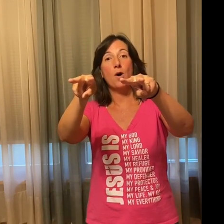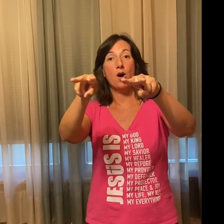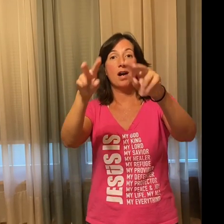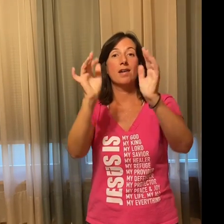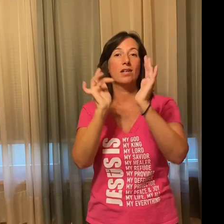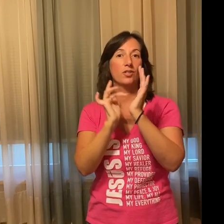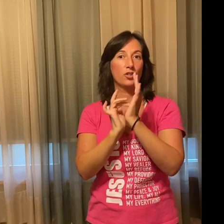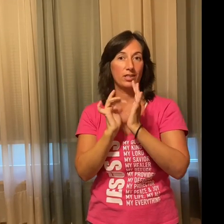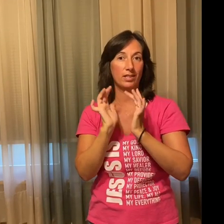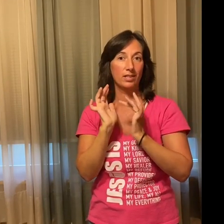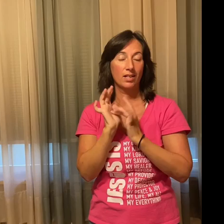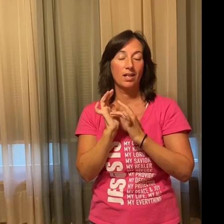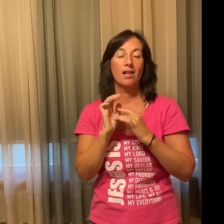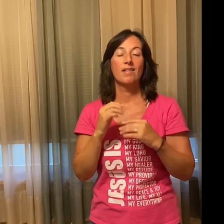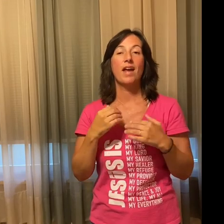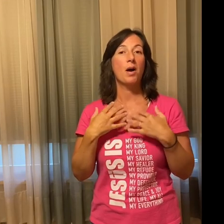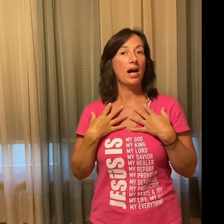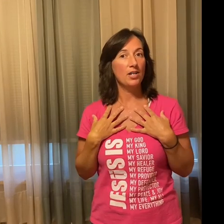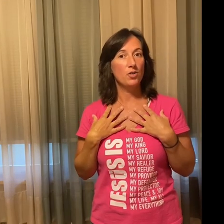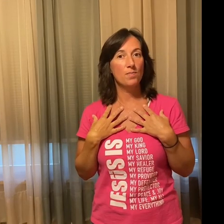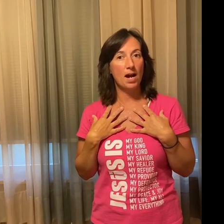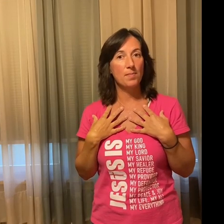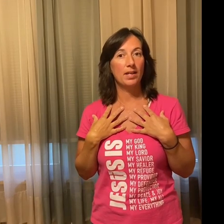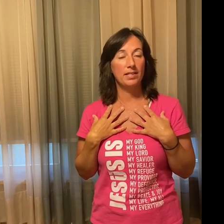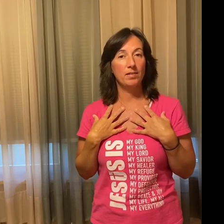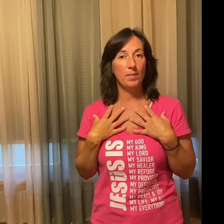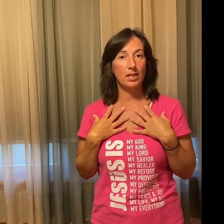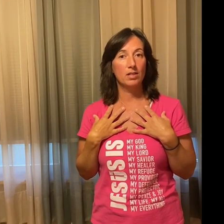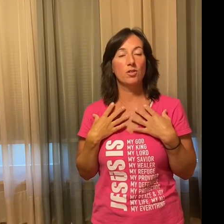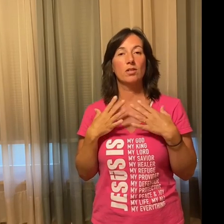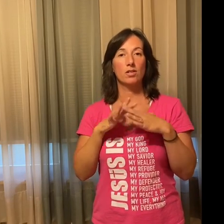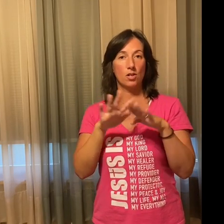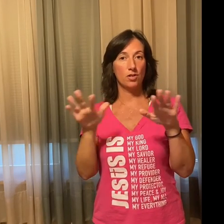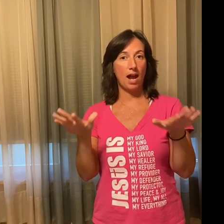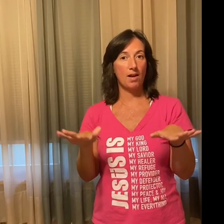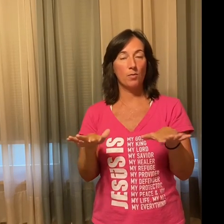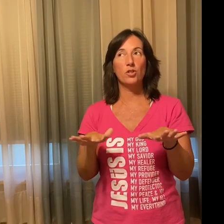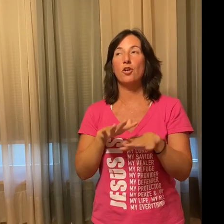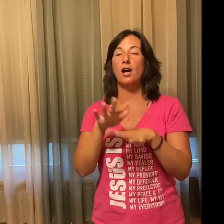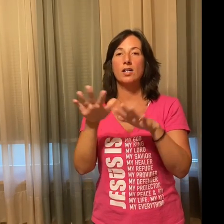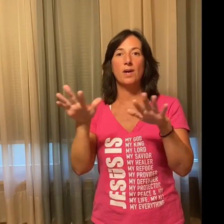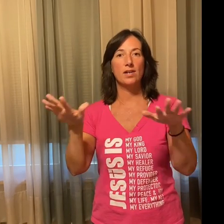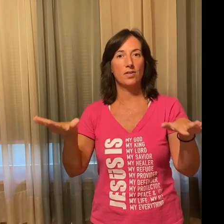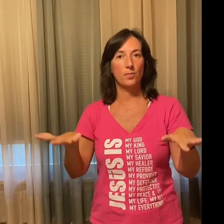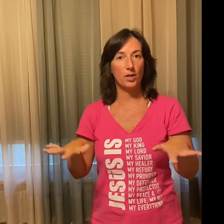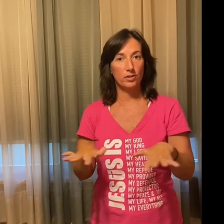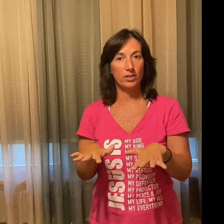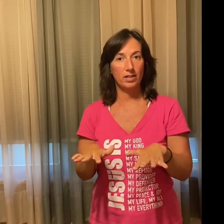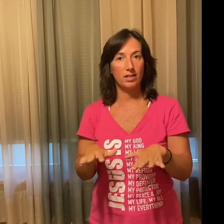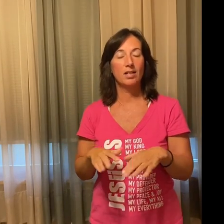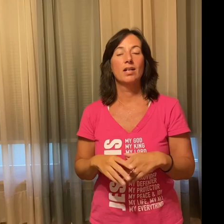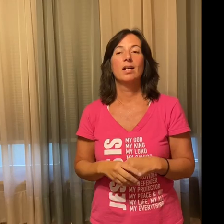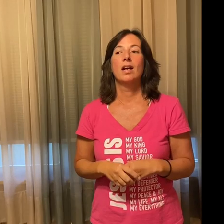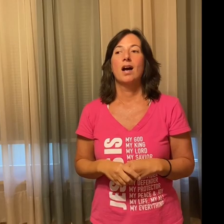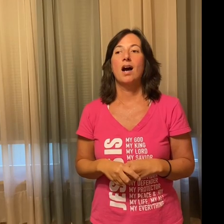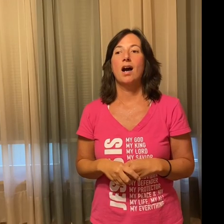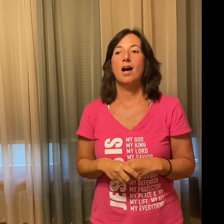look upon Jesus. Now, I do my placement. You have, when you're talking about another